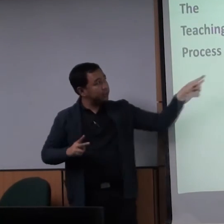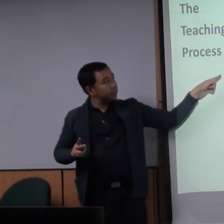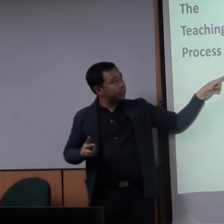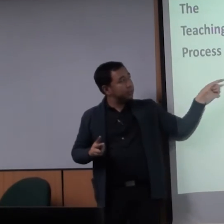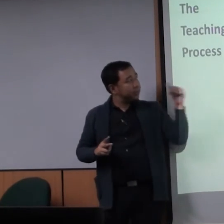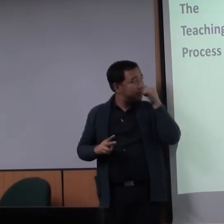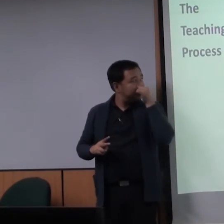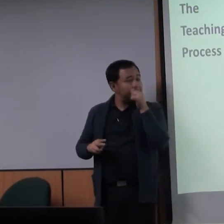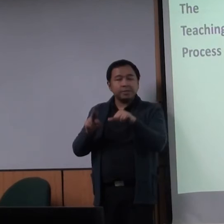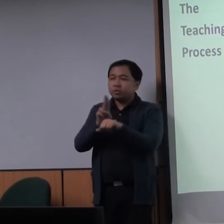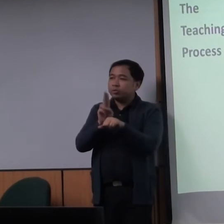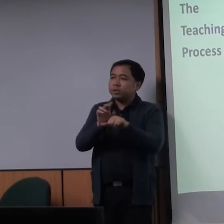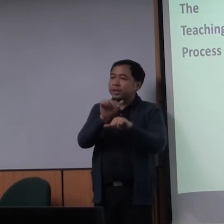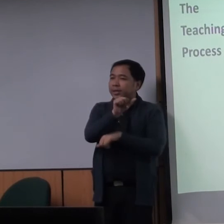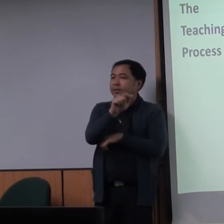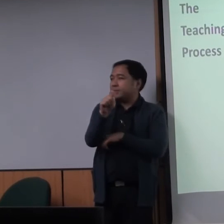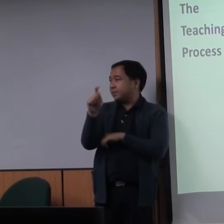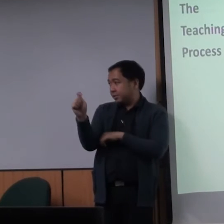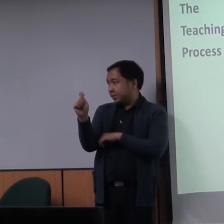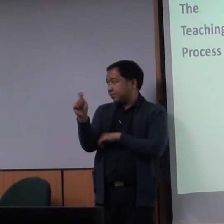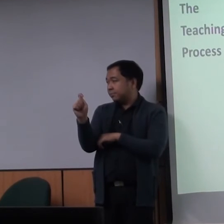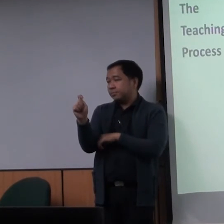the animated teaching tool.